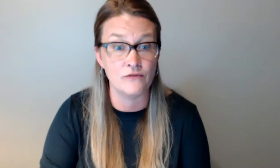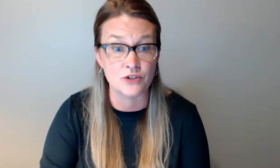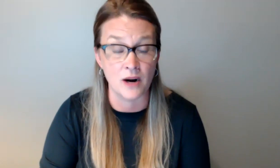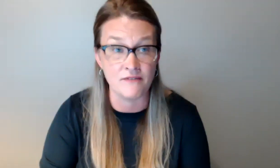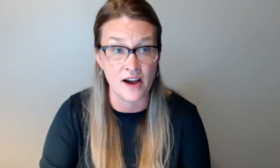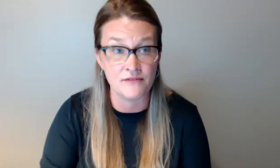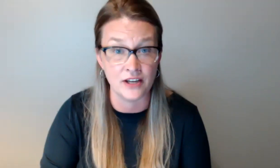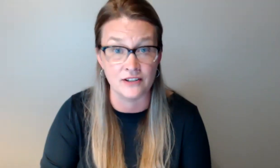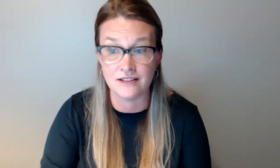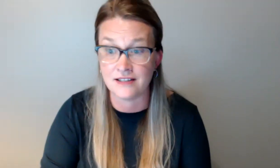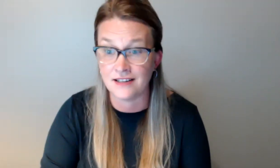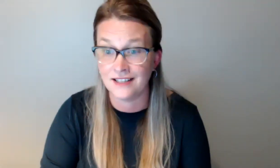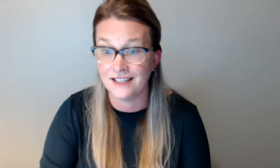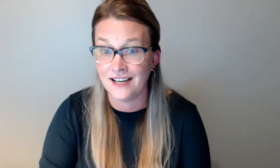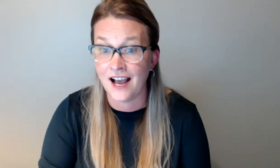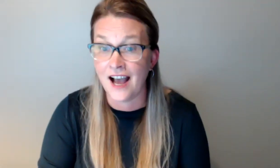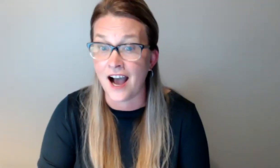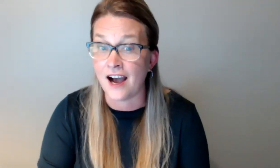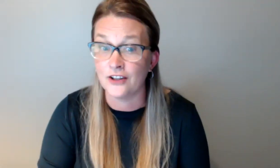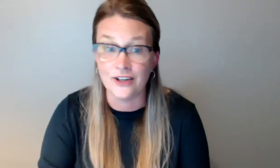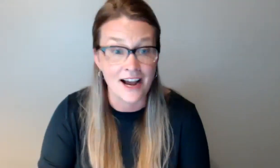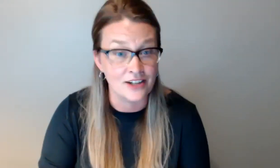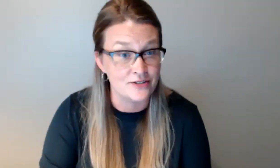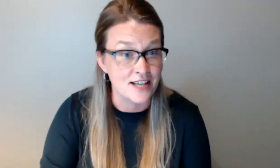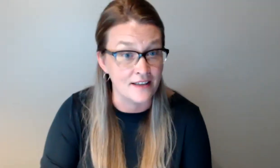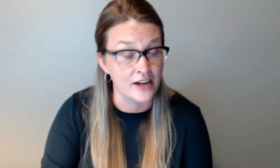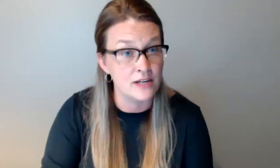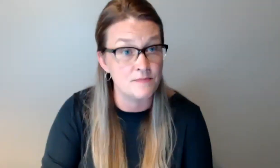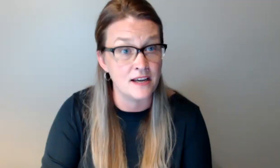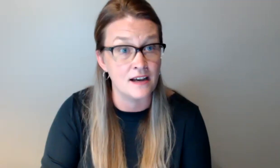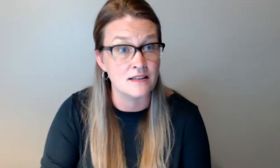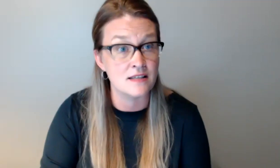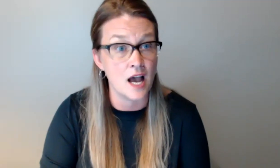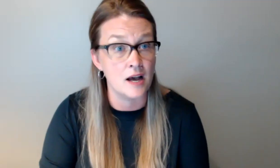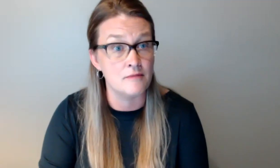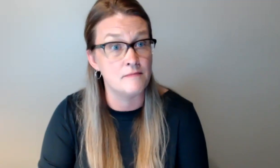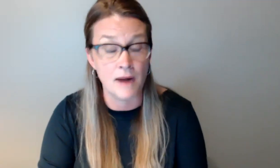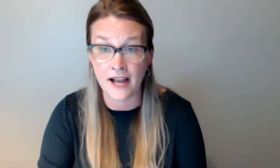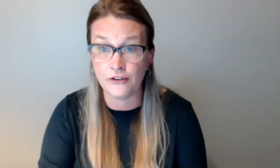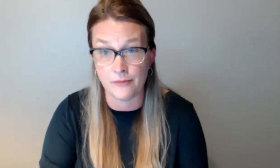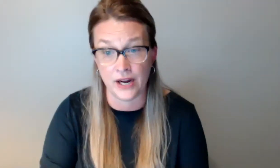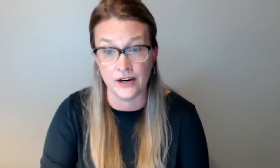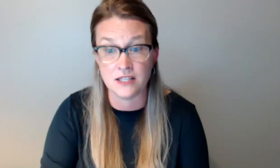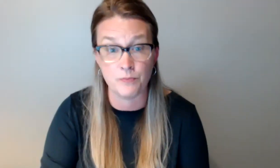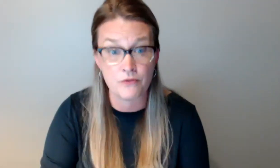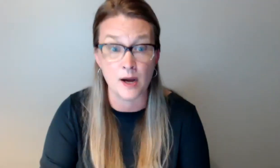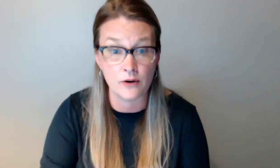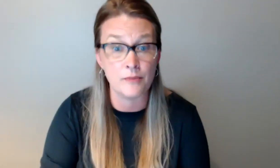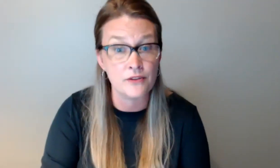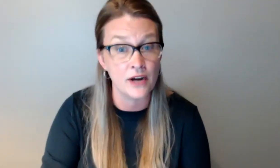for 25 years. I learned how to do sign language because my grandparents, both my grandmother and